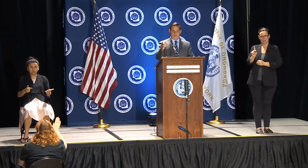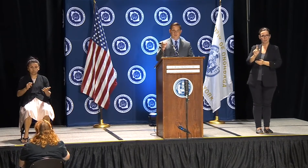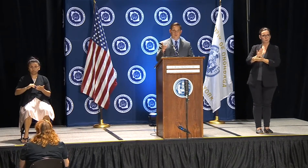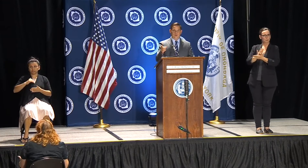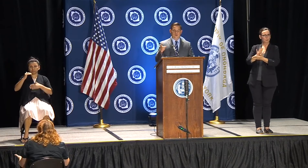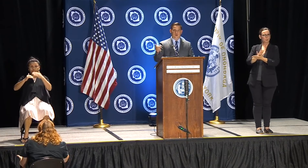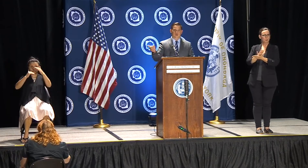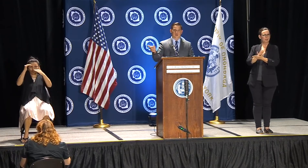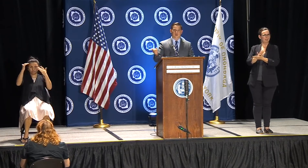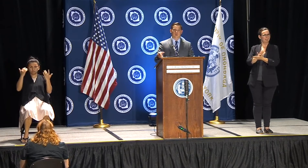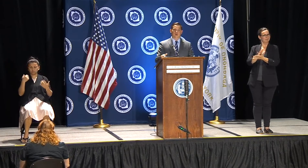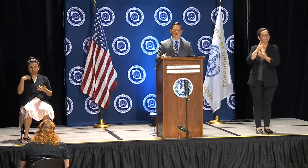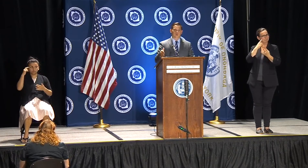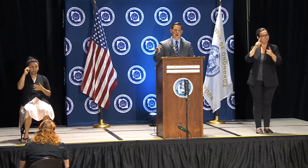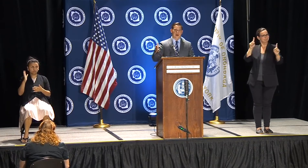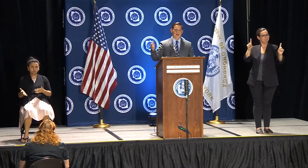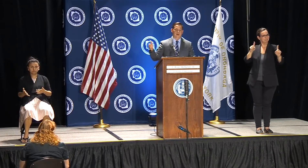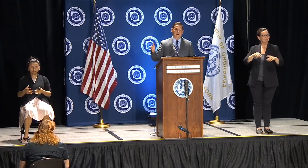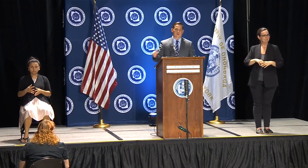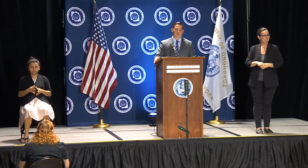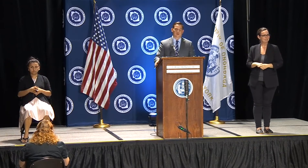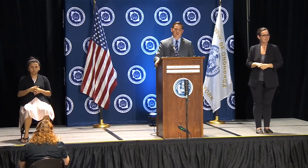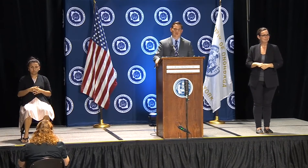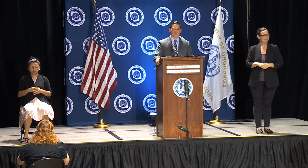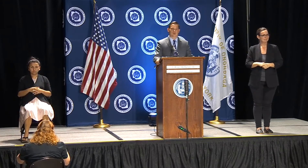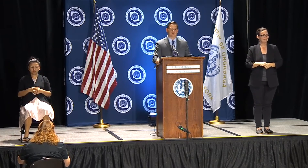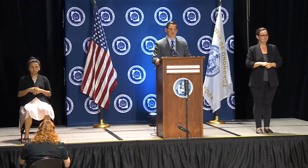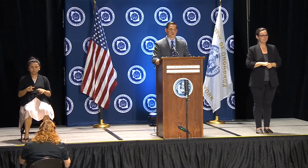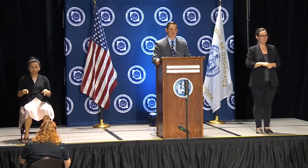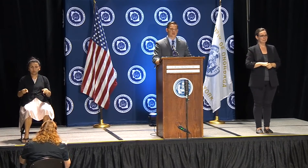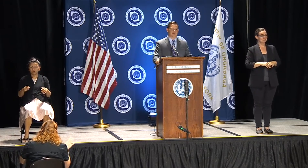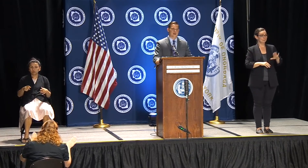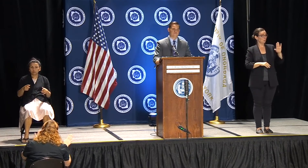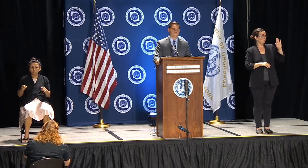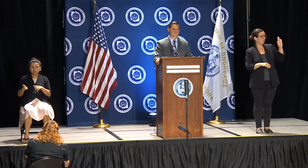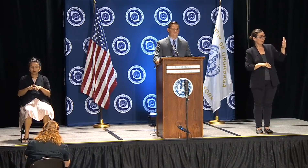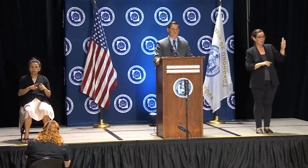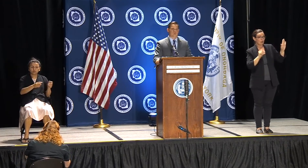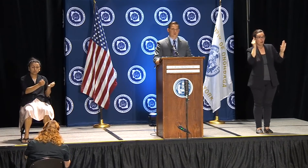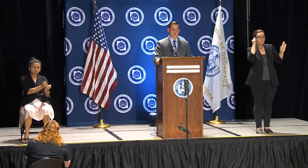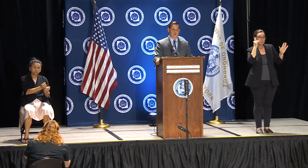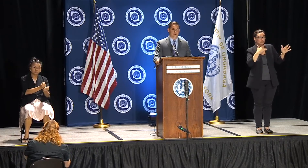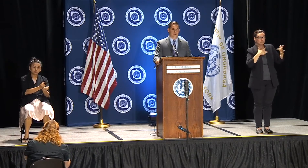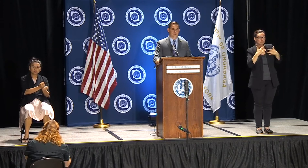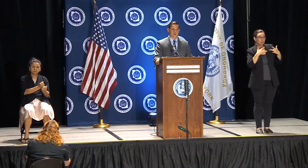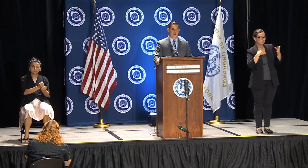legitimate concerns they can point to why some of these industries are still in a